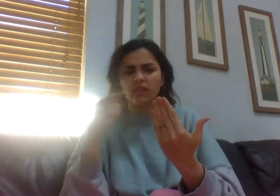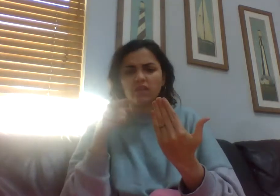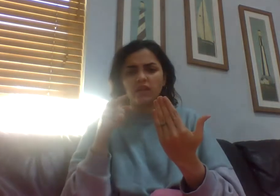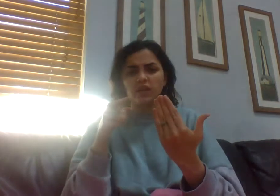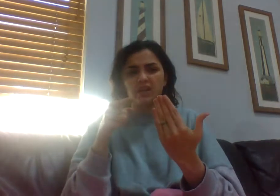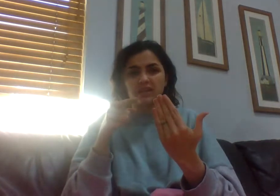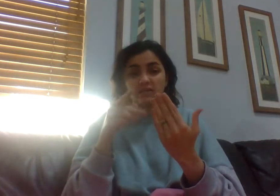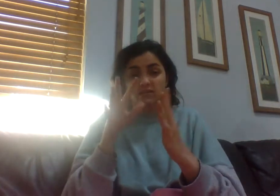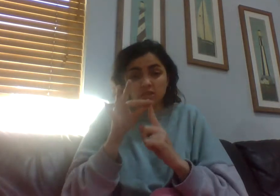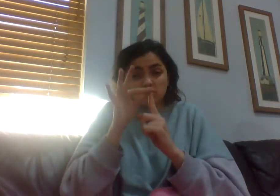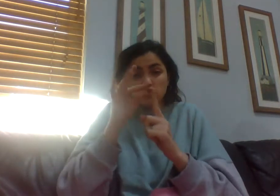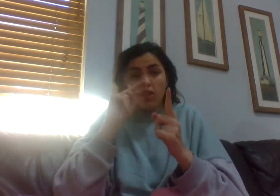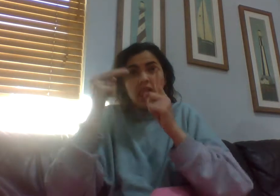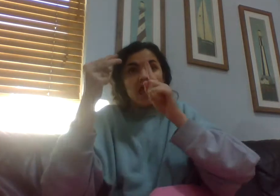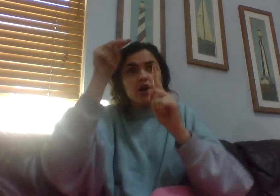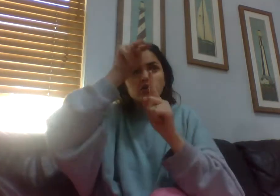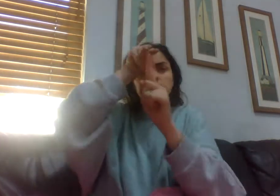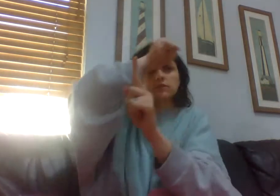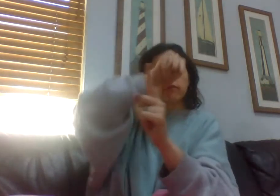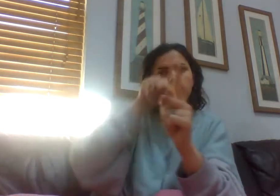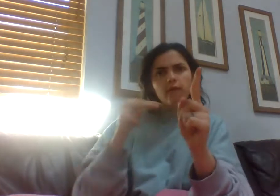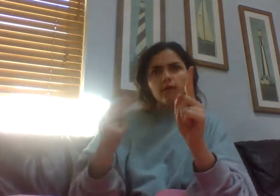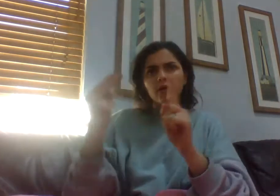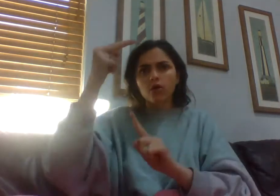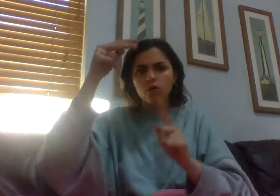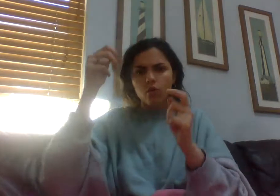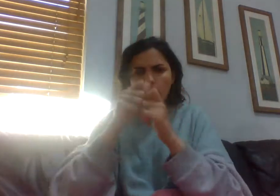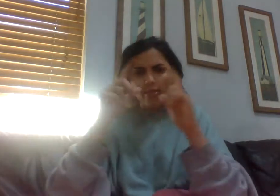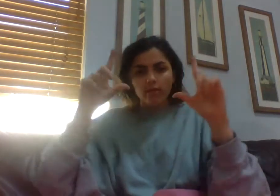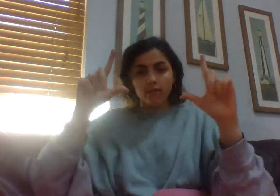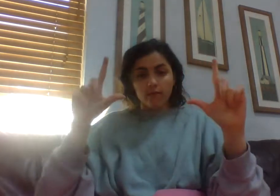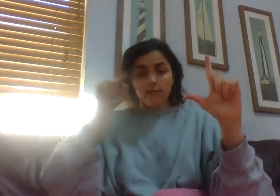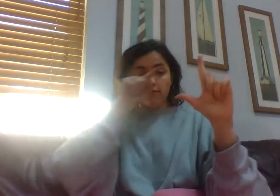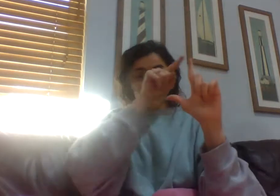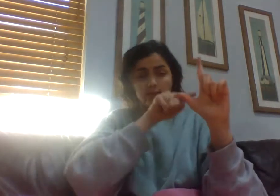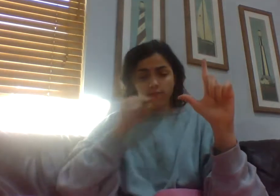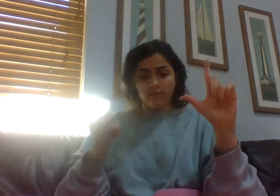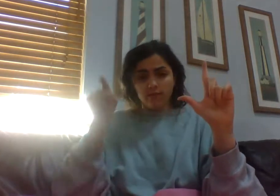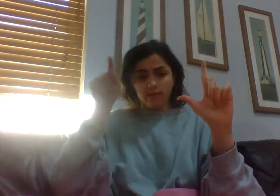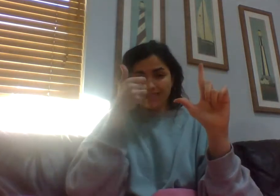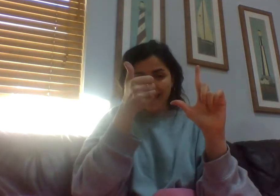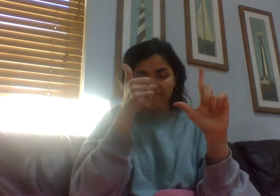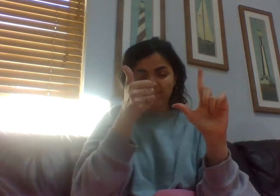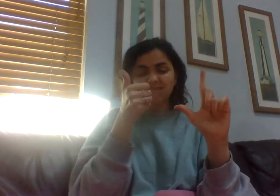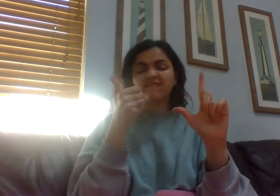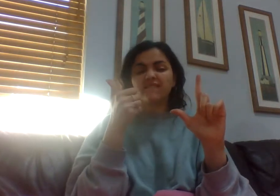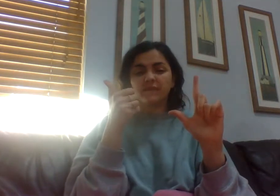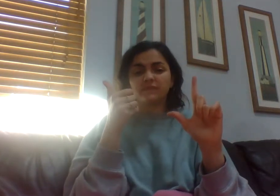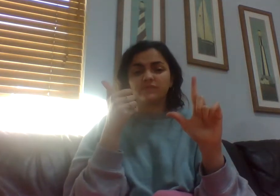of the frame itself. So Lawrence is using all of these